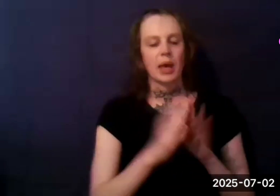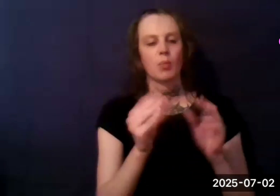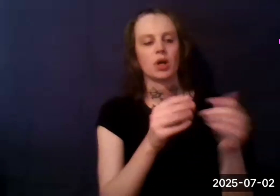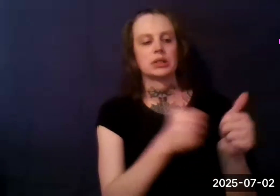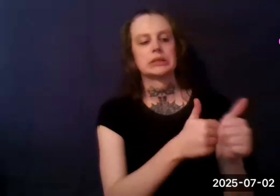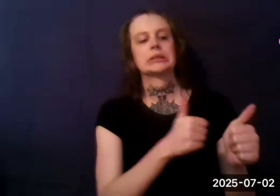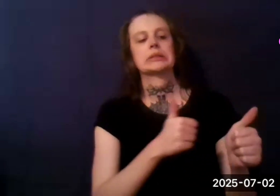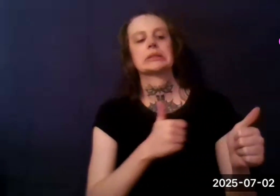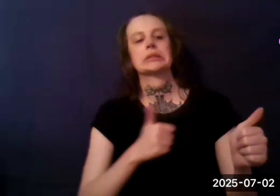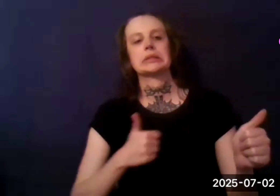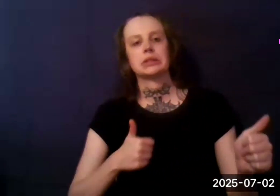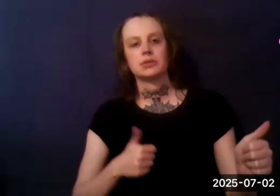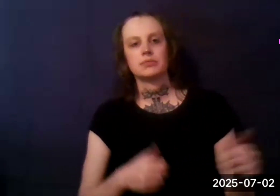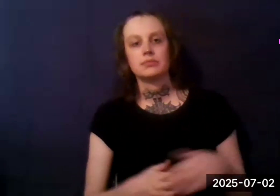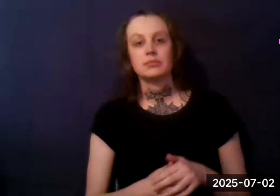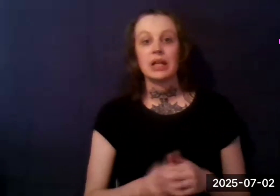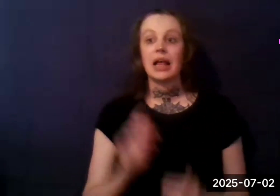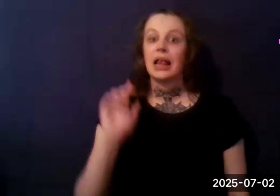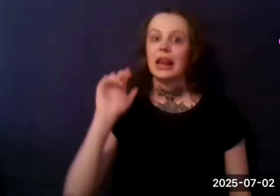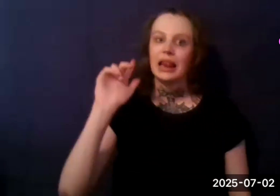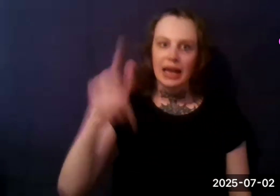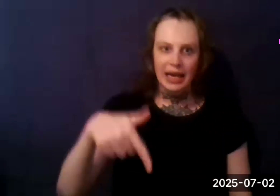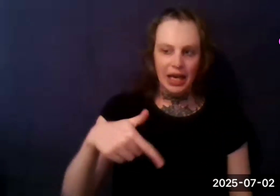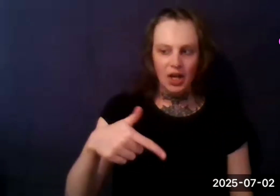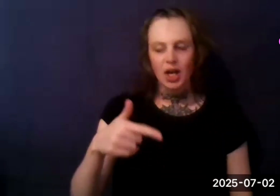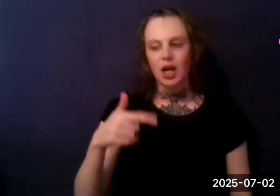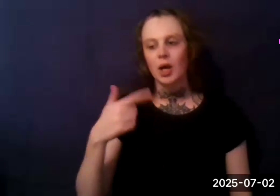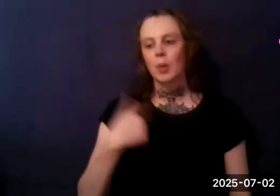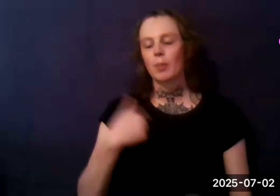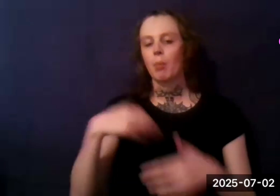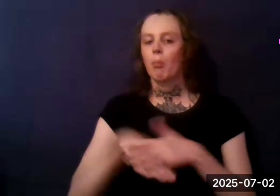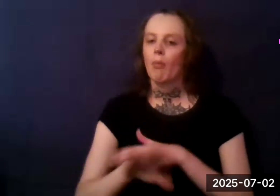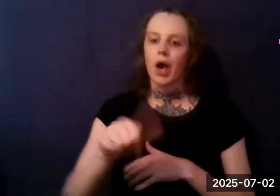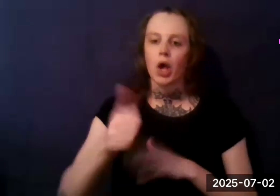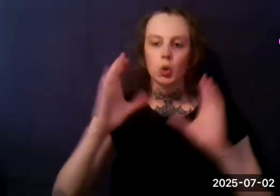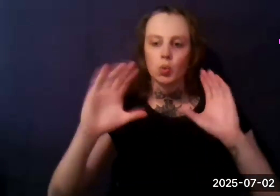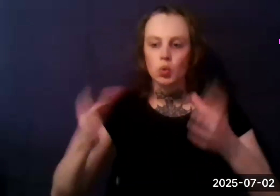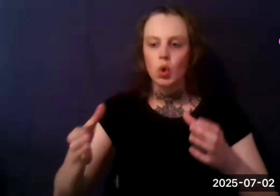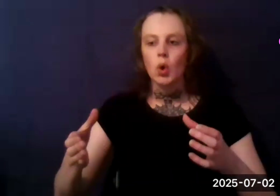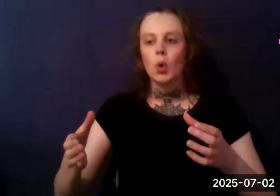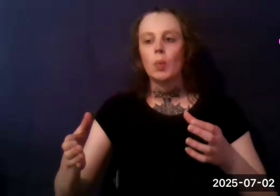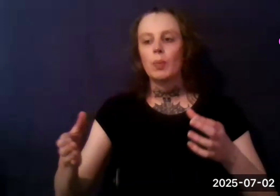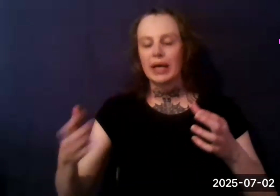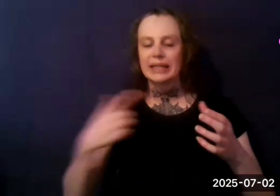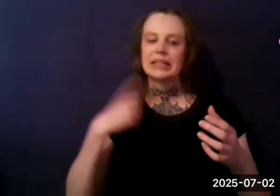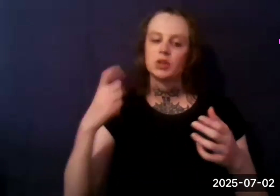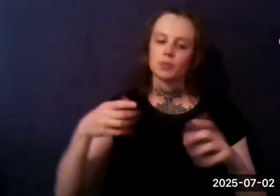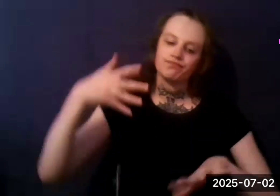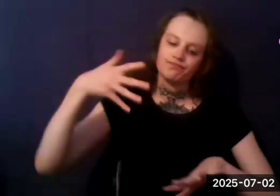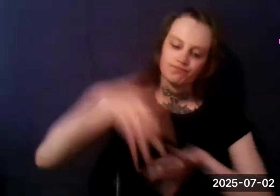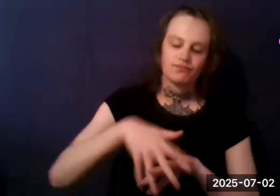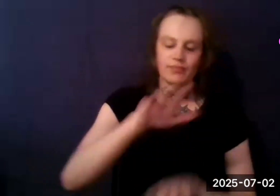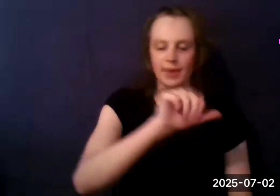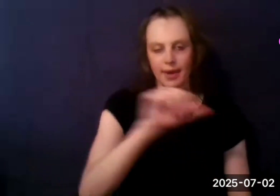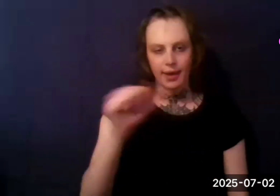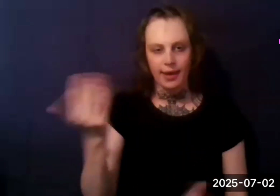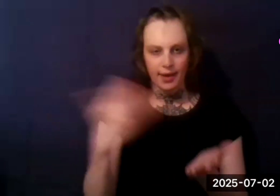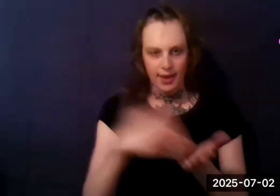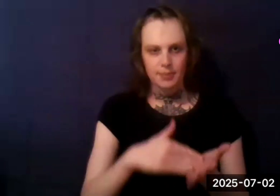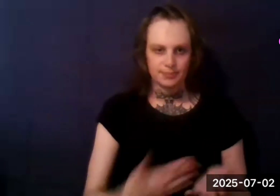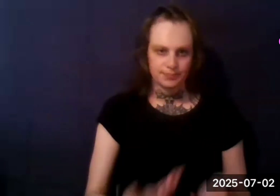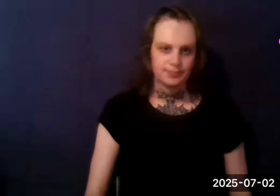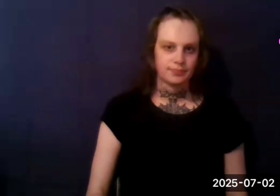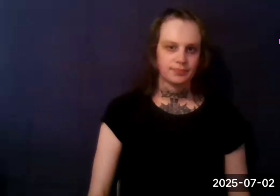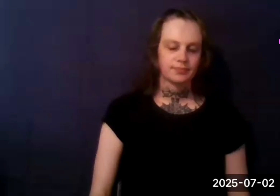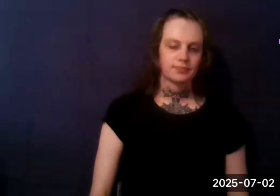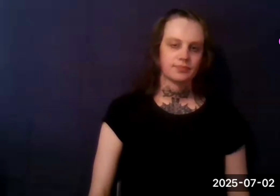like, hey, sorry, like you guys missed so much of my life. Um, I also want to mention that another reason